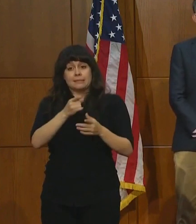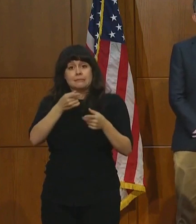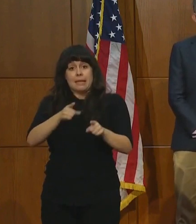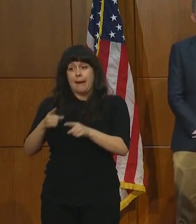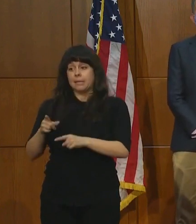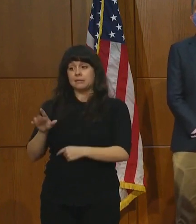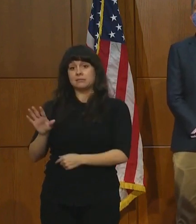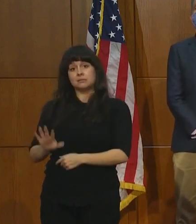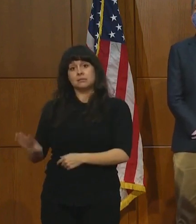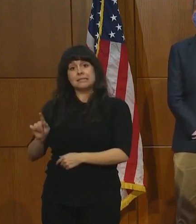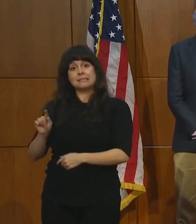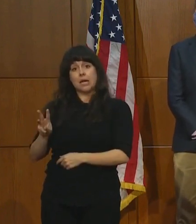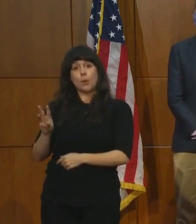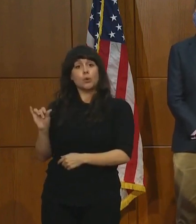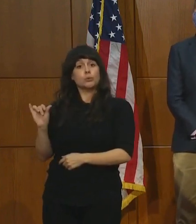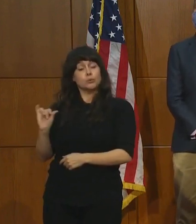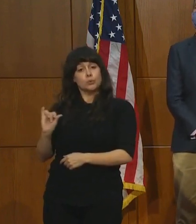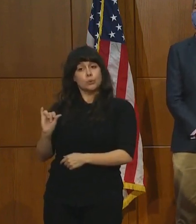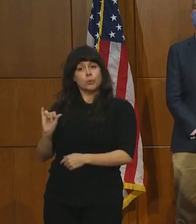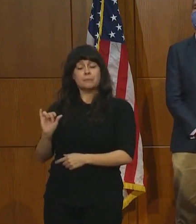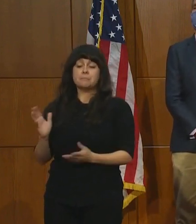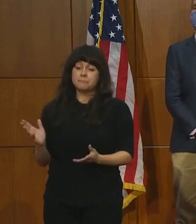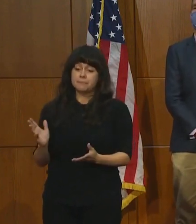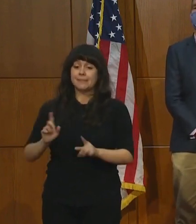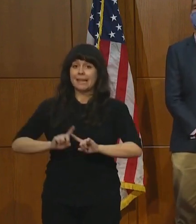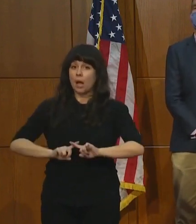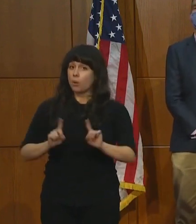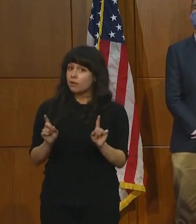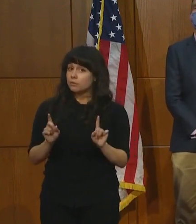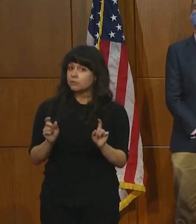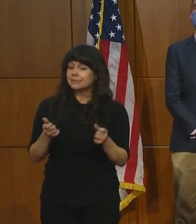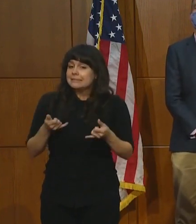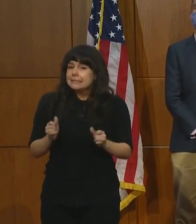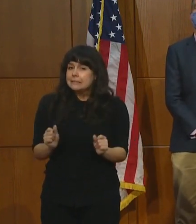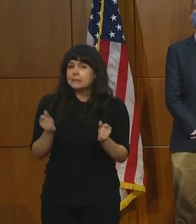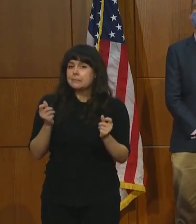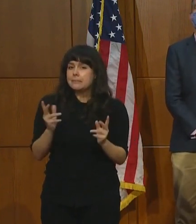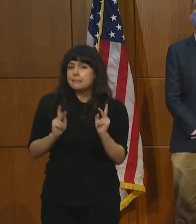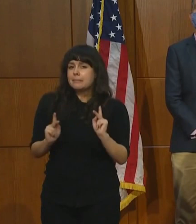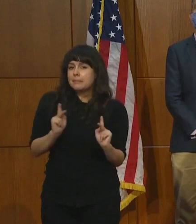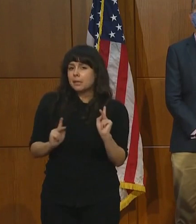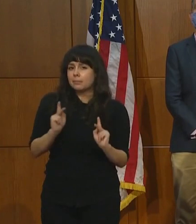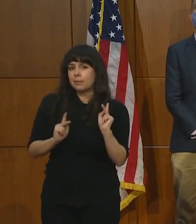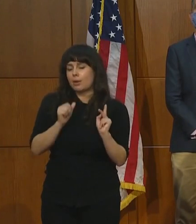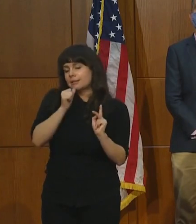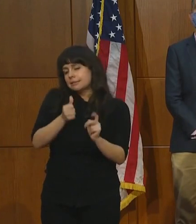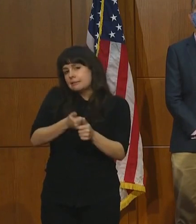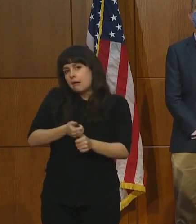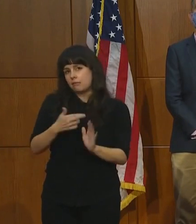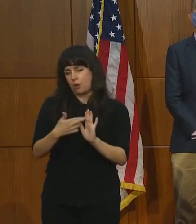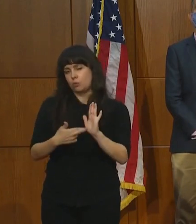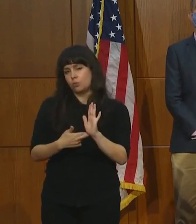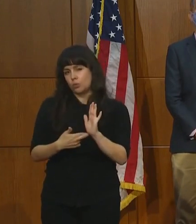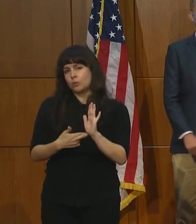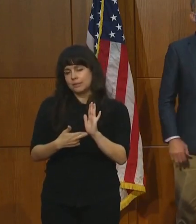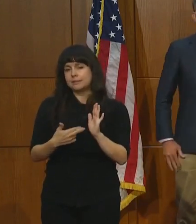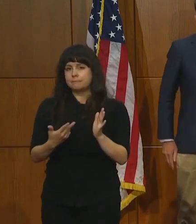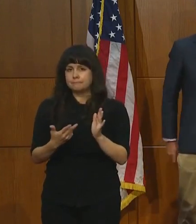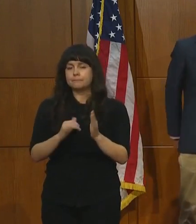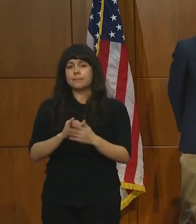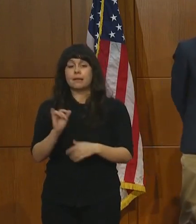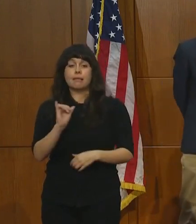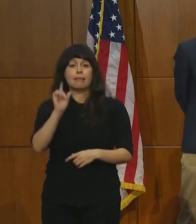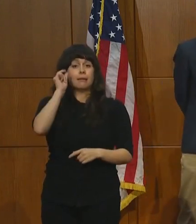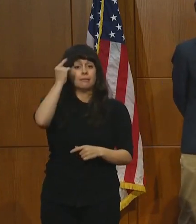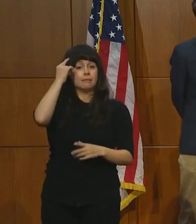well. However, there is a number of people who have, in fact, been not following the guidelines. And as the governor